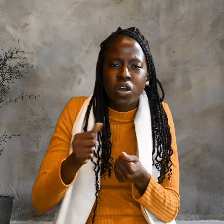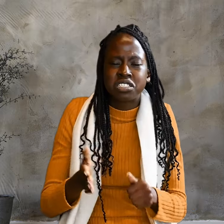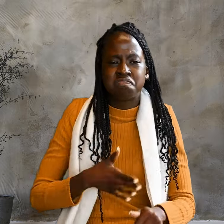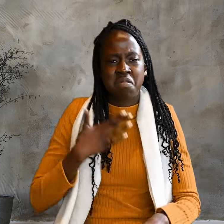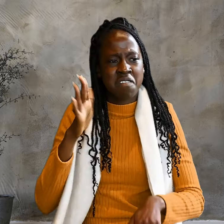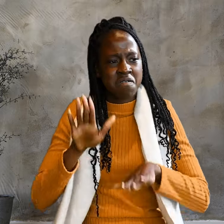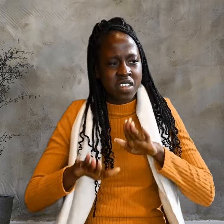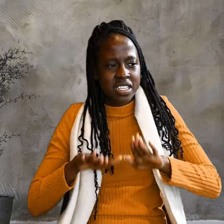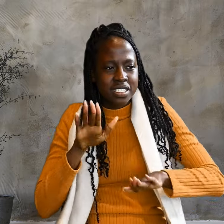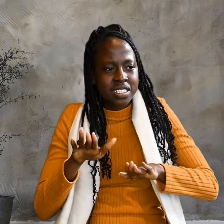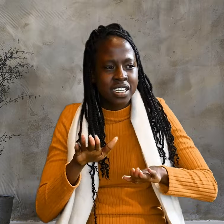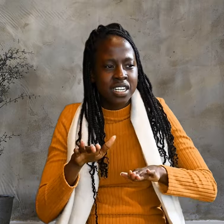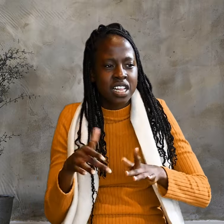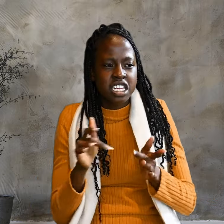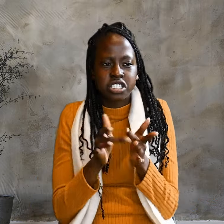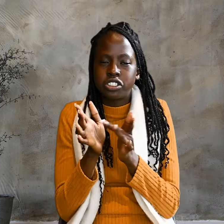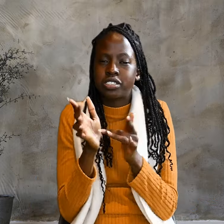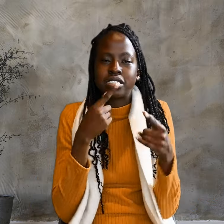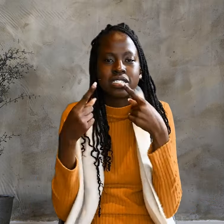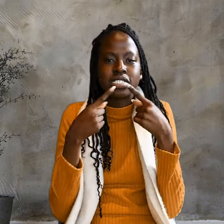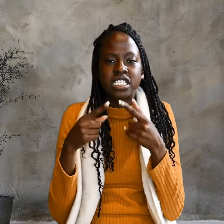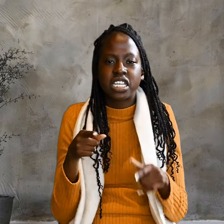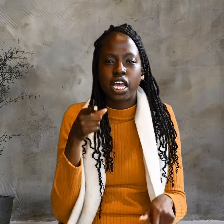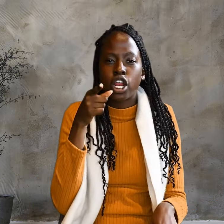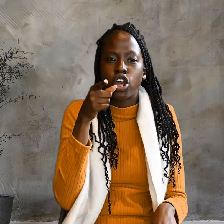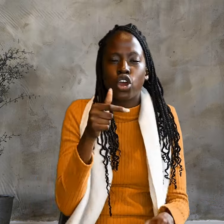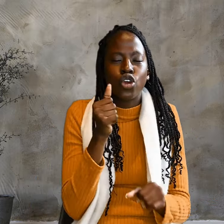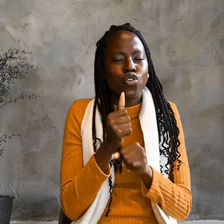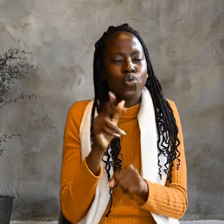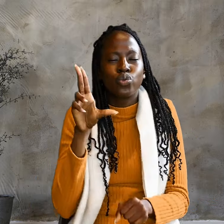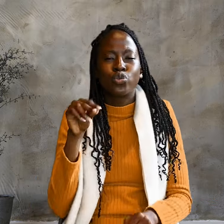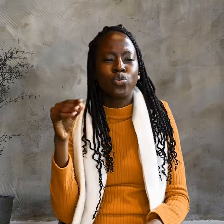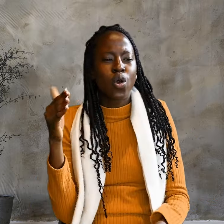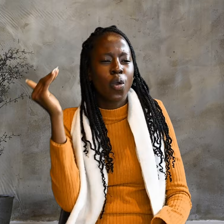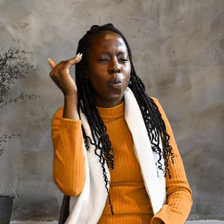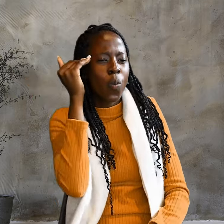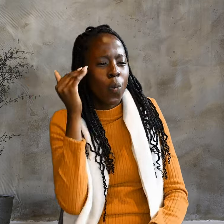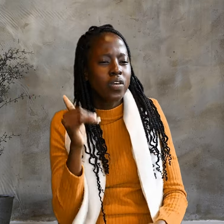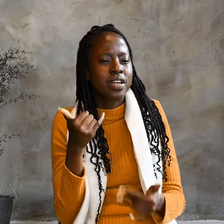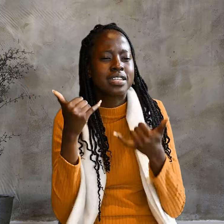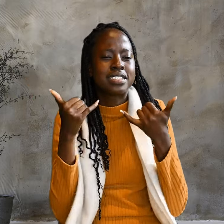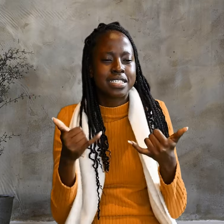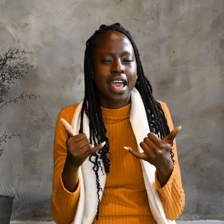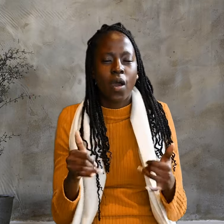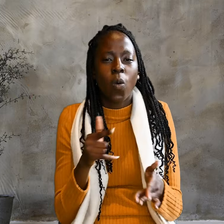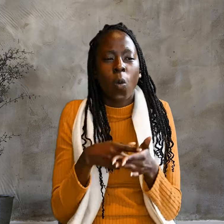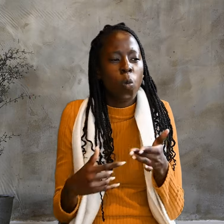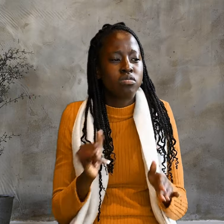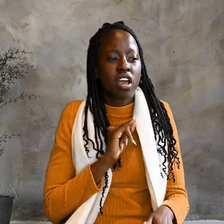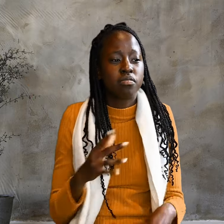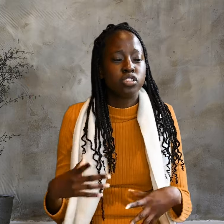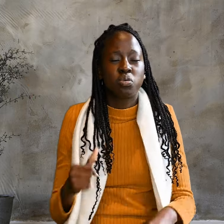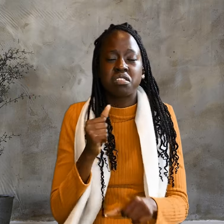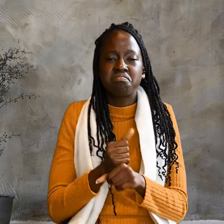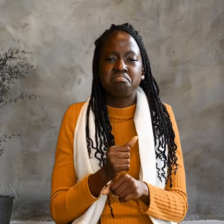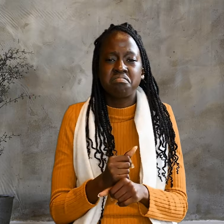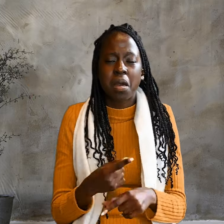wash my feet?" Jesus replied, "You do not realize now what I am doing,